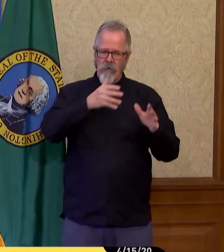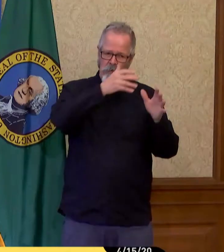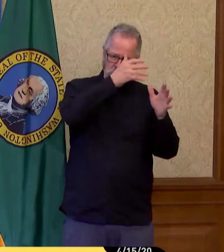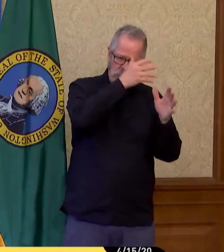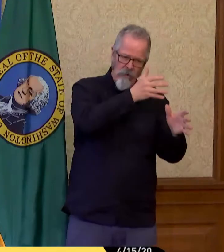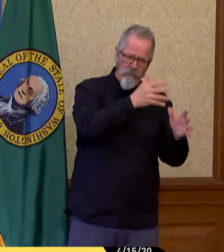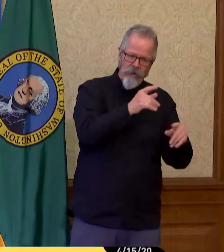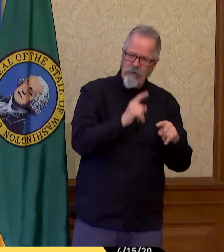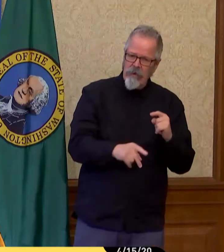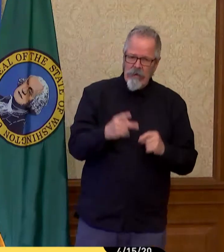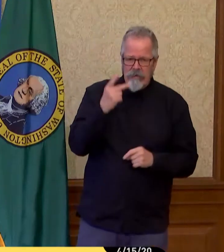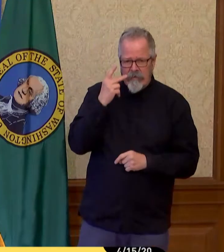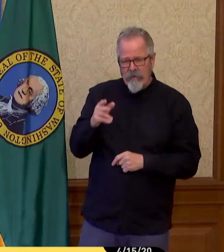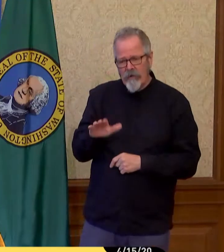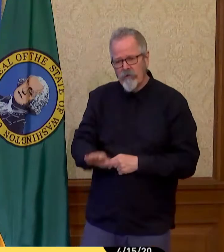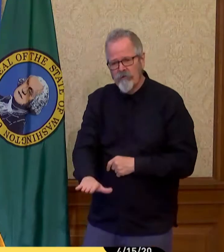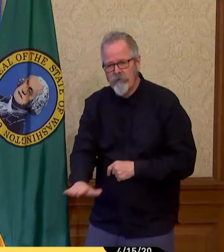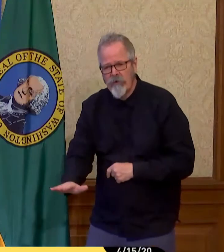their rent.